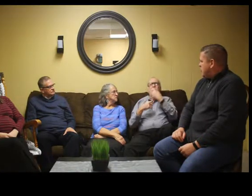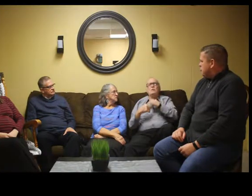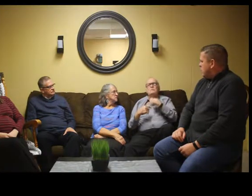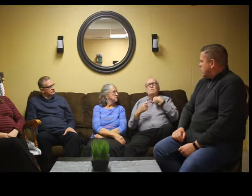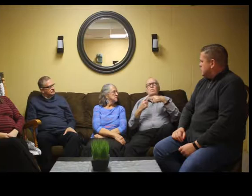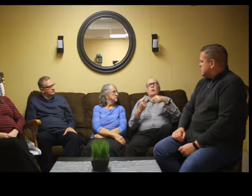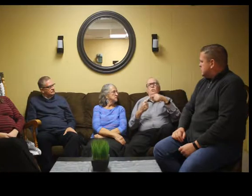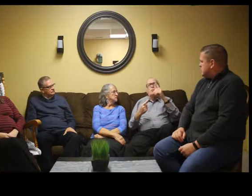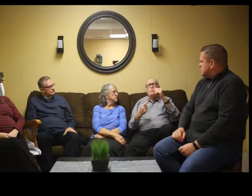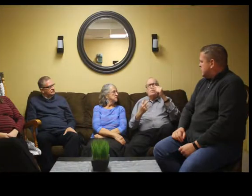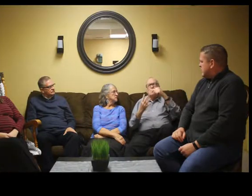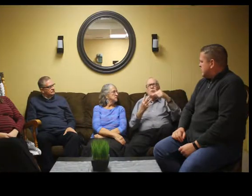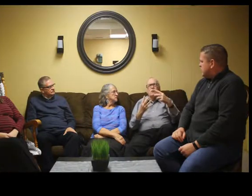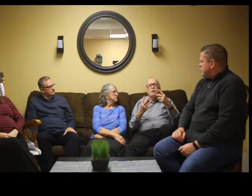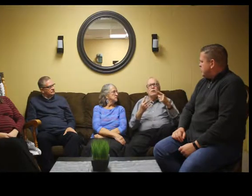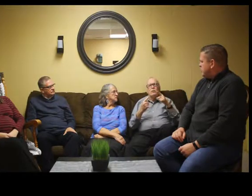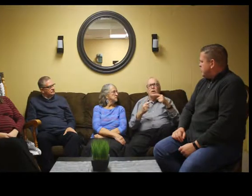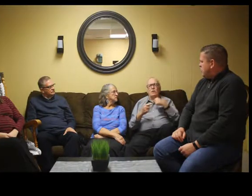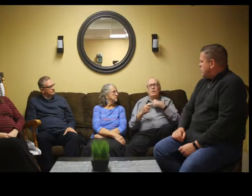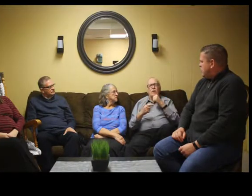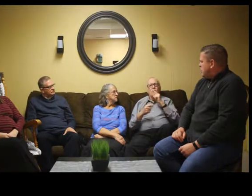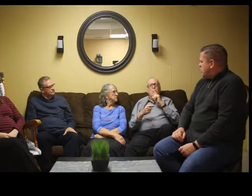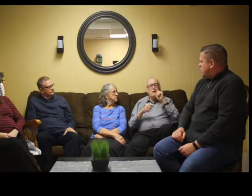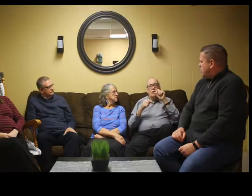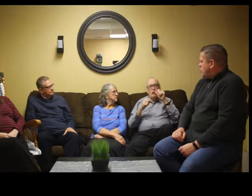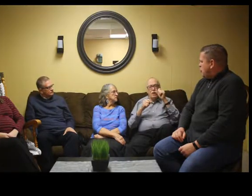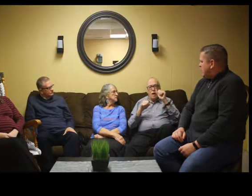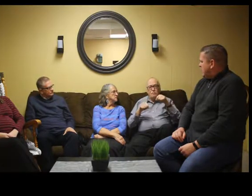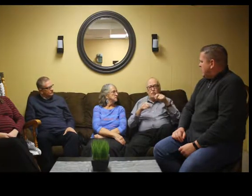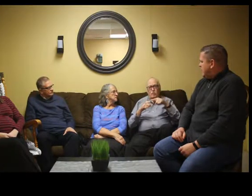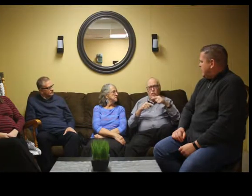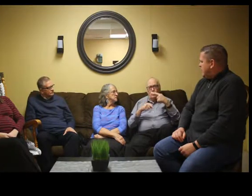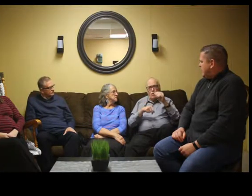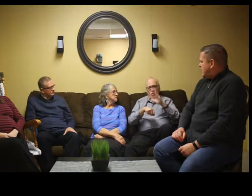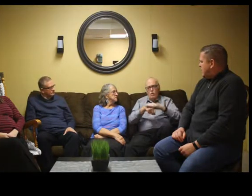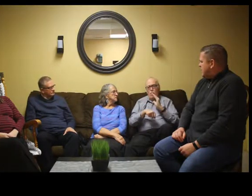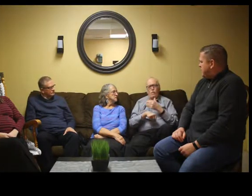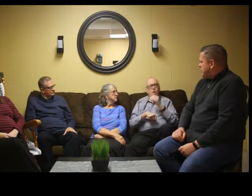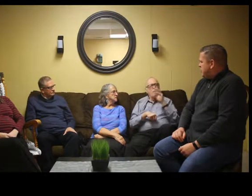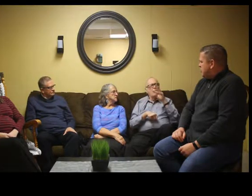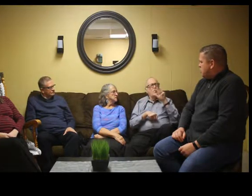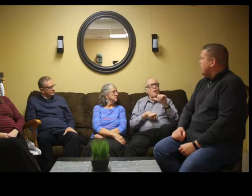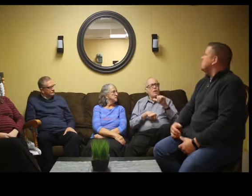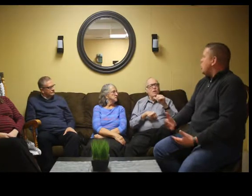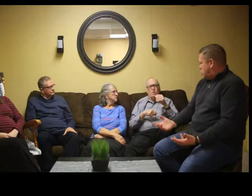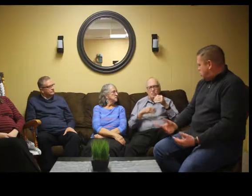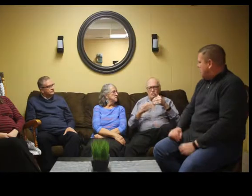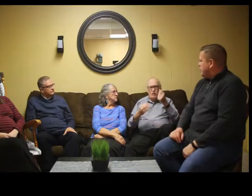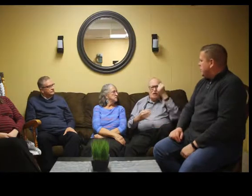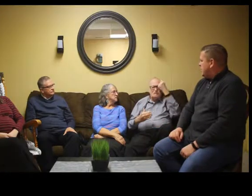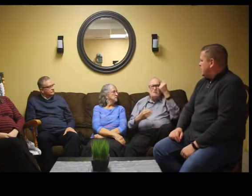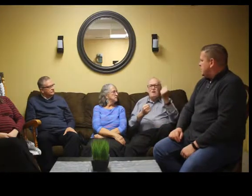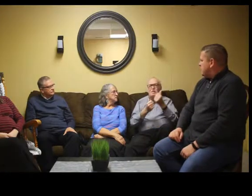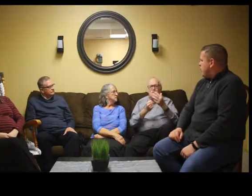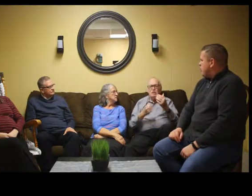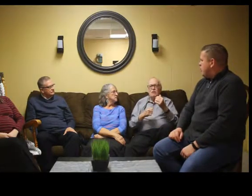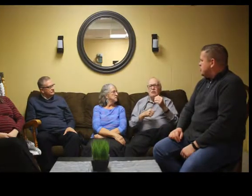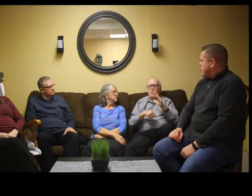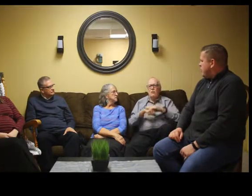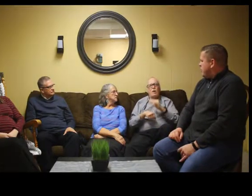control us. They tell us what to do when we don't really have the ability to do things on our own, to try to understand with our